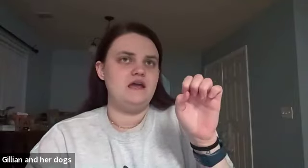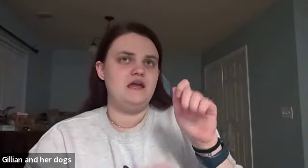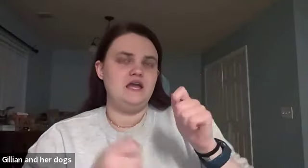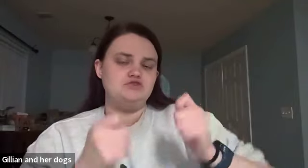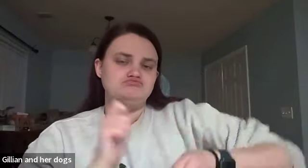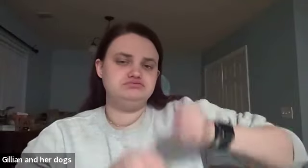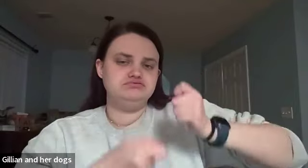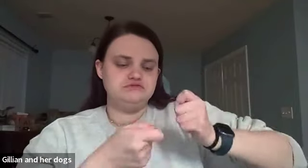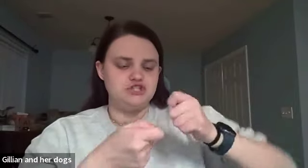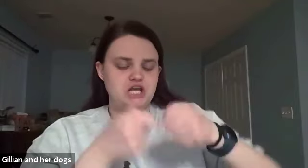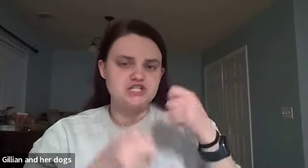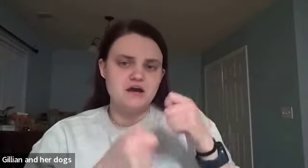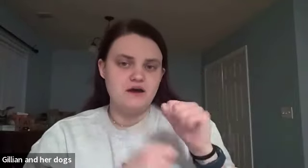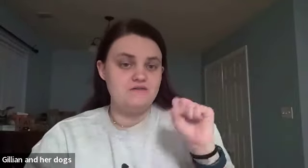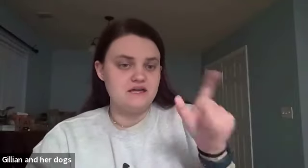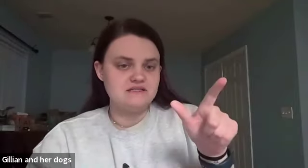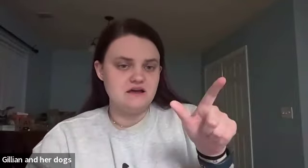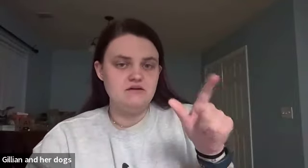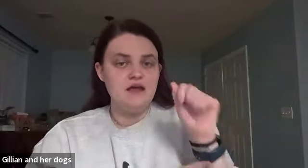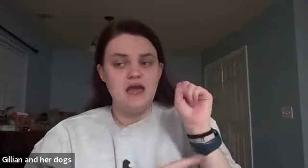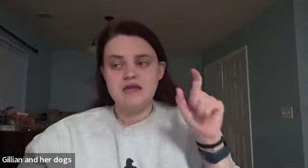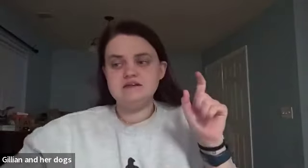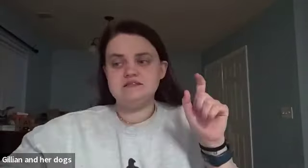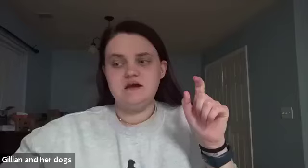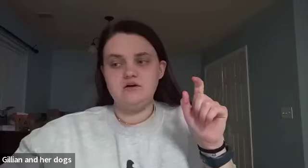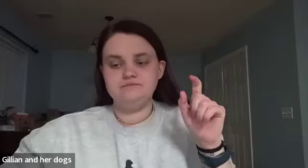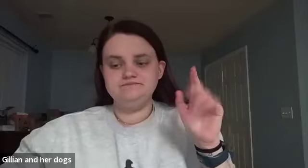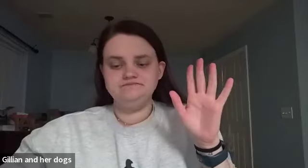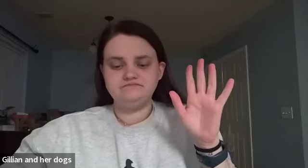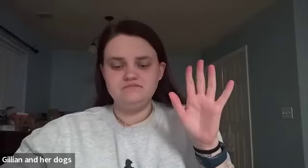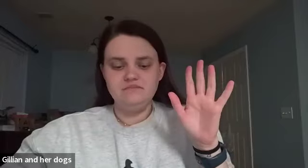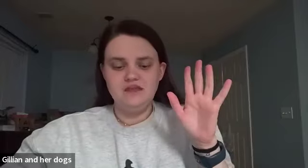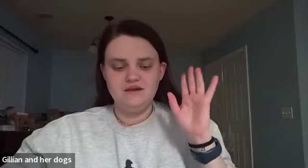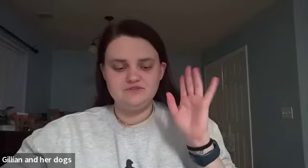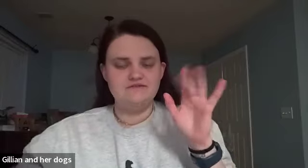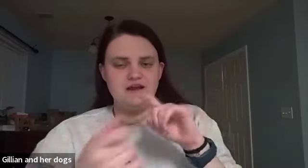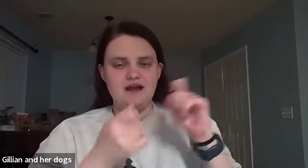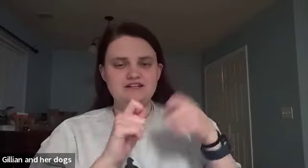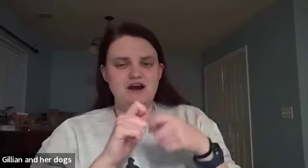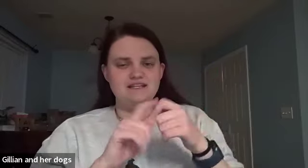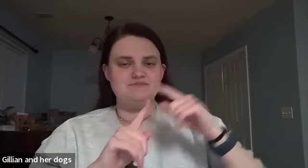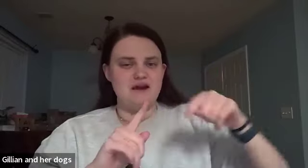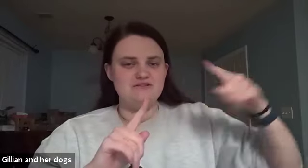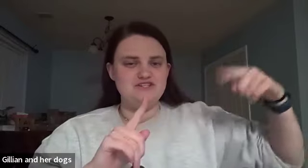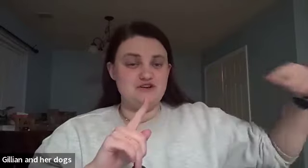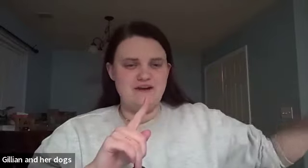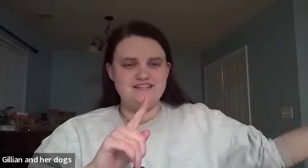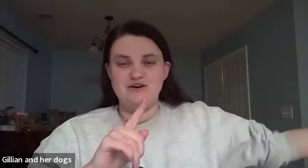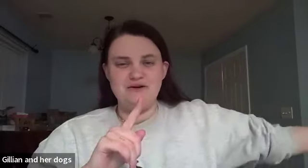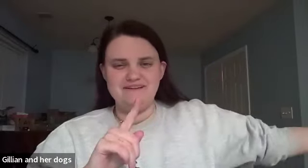a change up of ASL. ASL I'm trying to figure out how to not spiral this so fast to